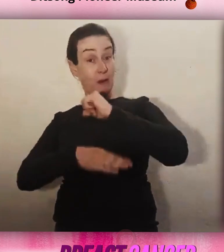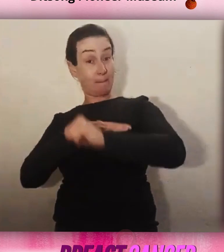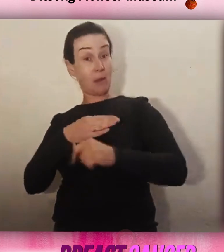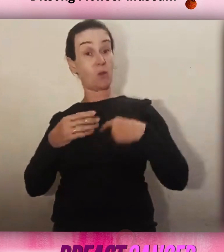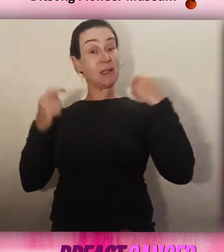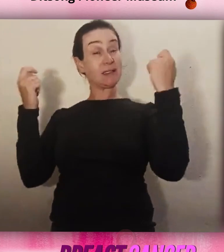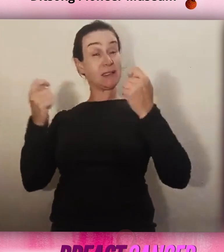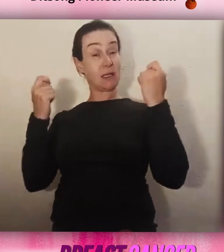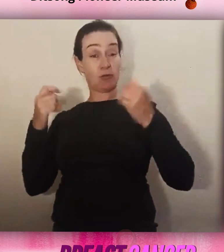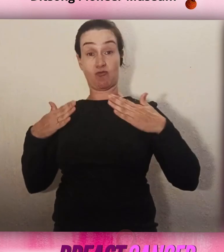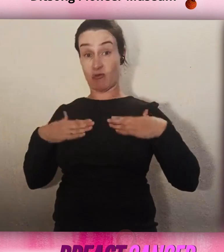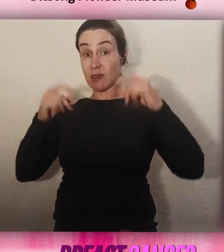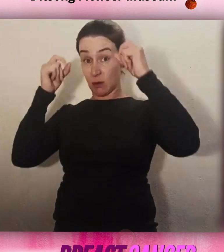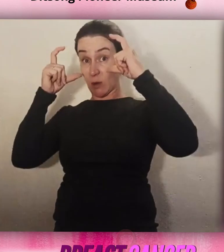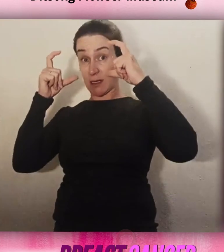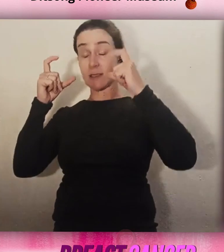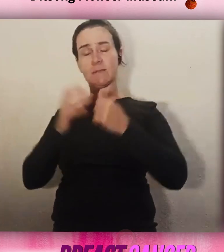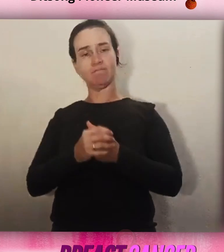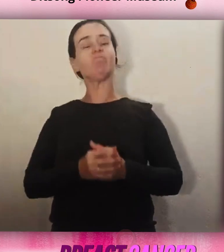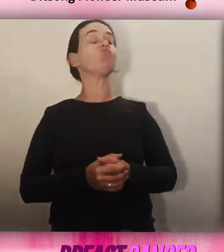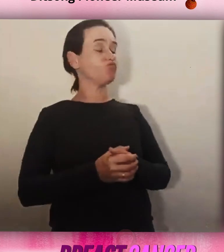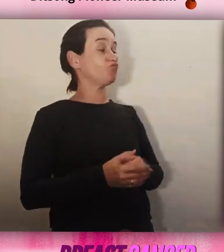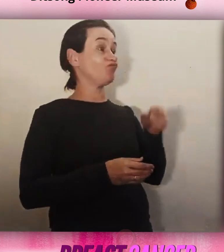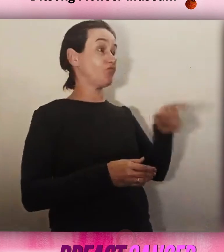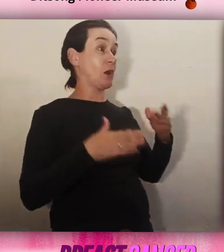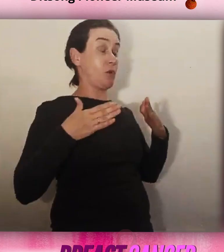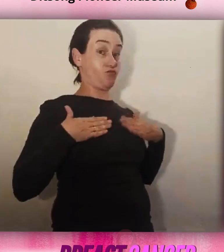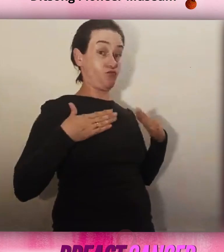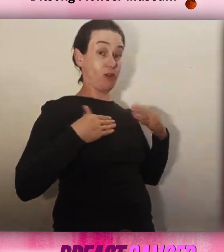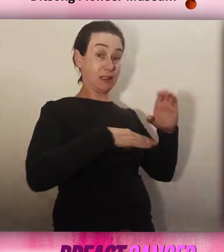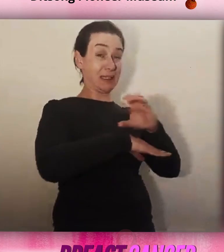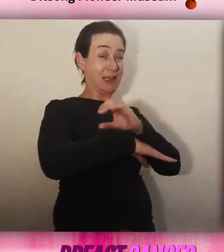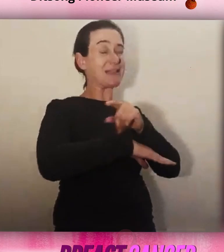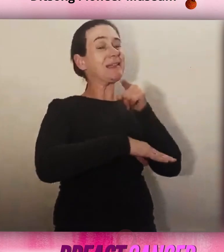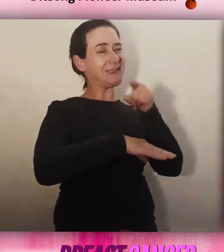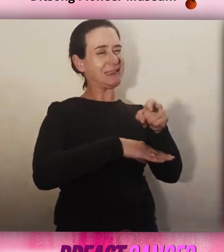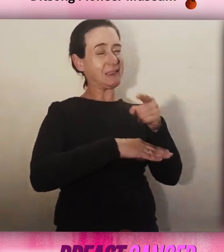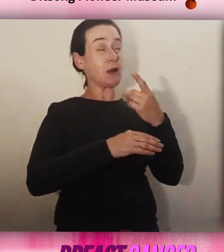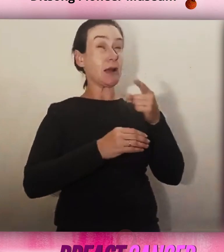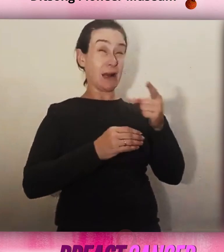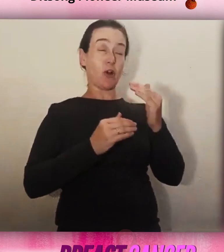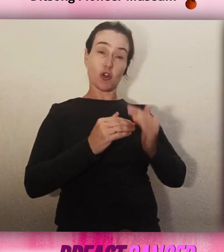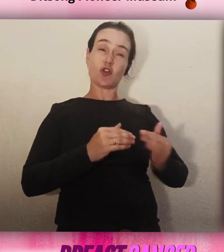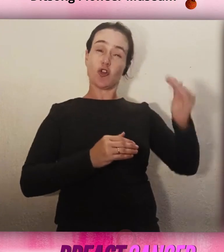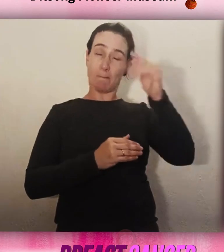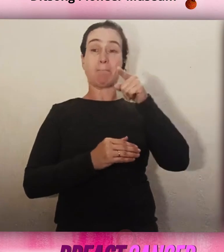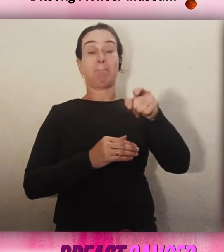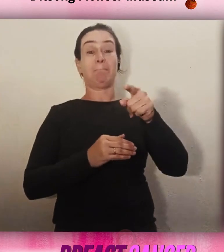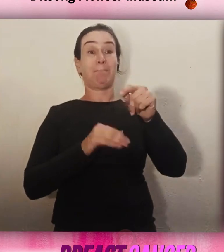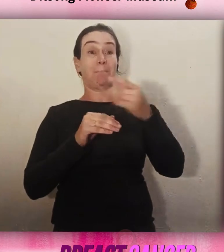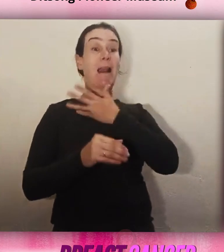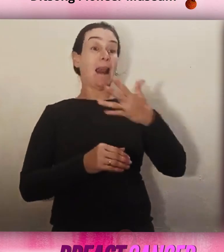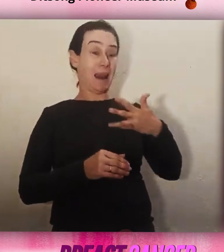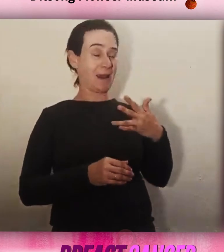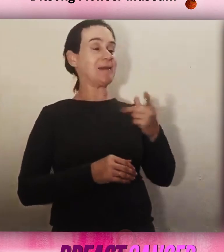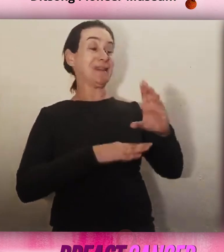breast cancer awareness, can we dig into that? Okay. So breast cancer is one of the most common killers Yeah.